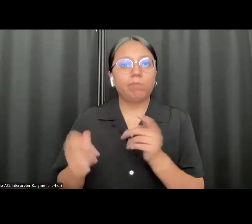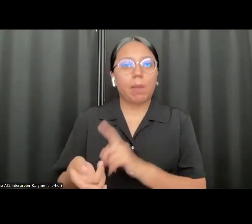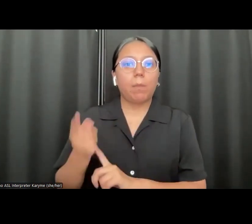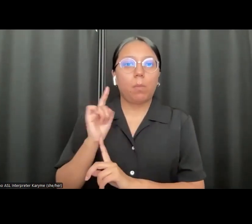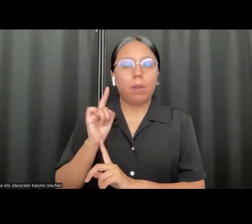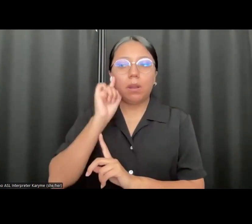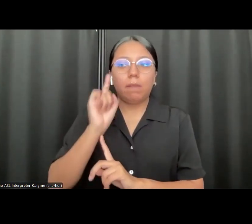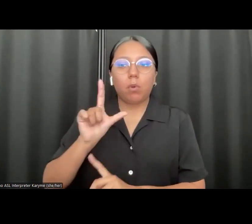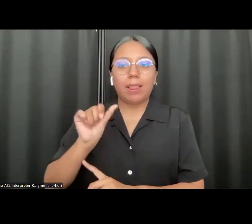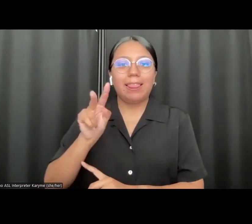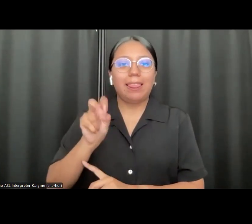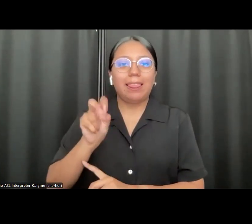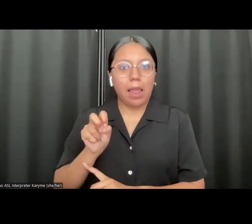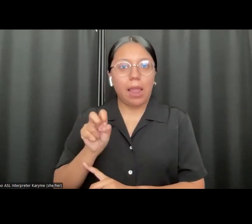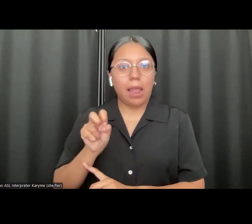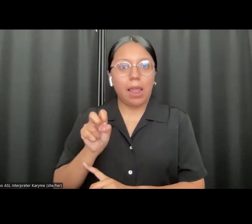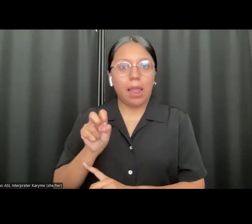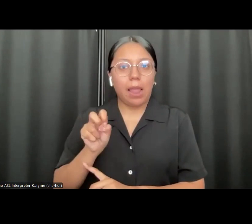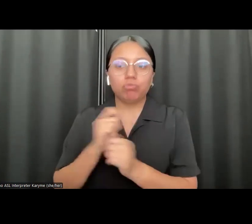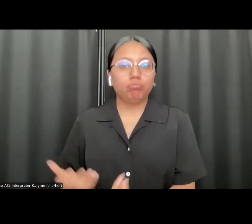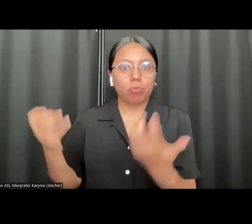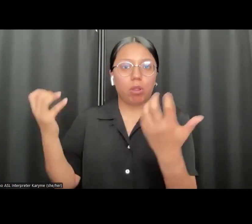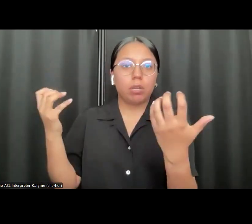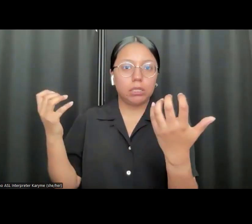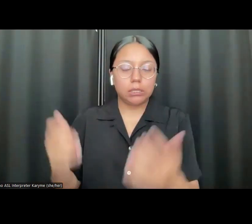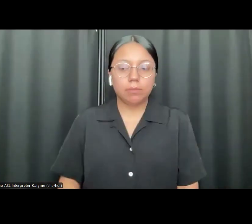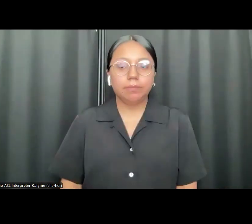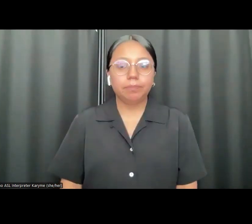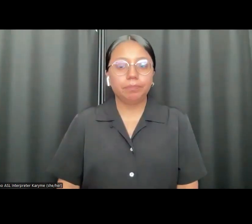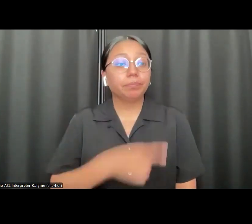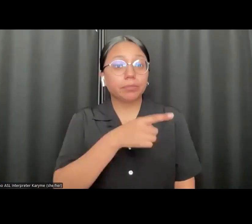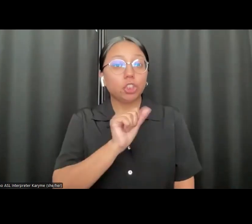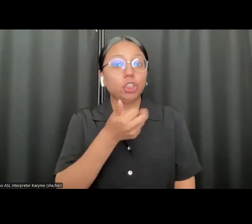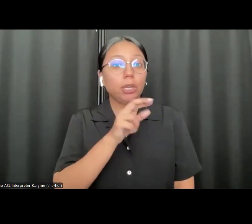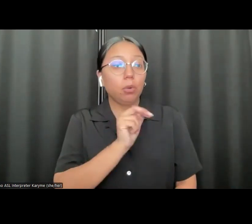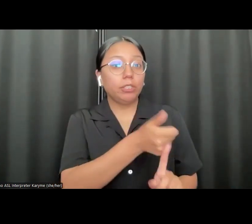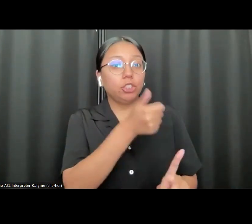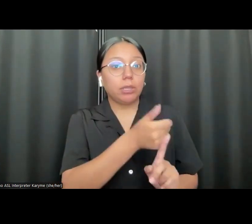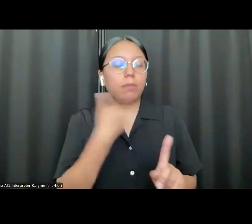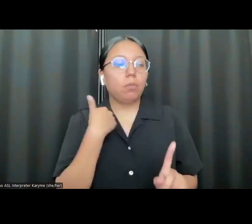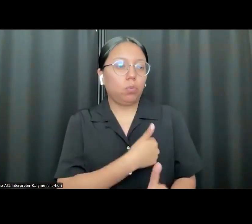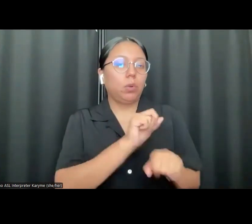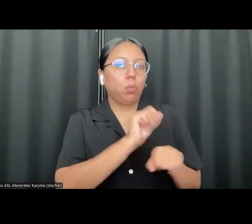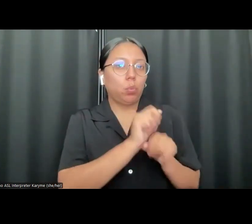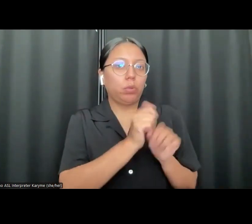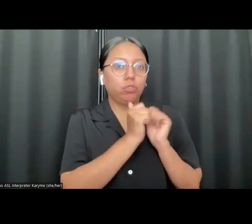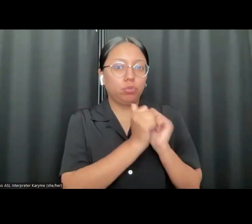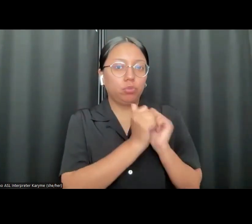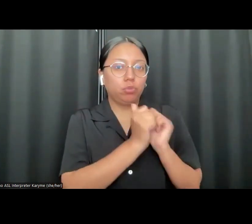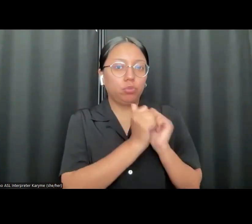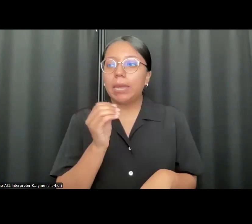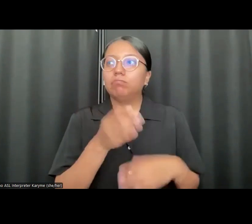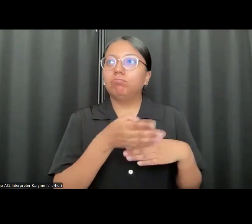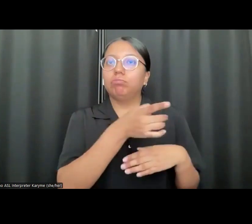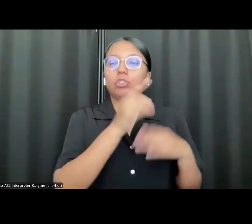right? And she's somebody that we worked with and also really learned from because she was teaching so many emerging queer and